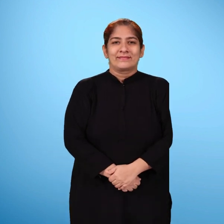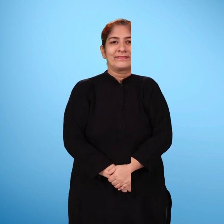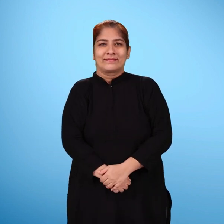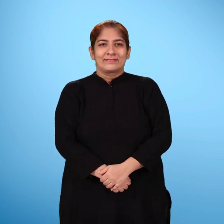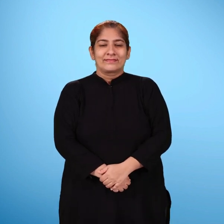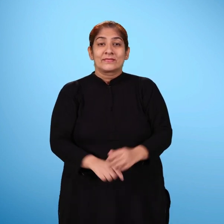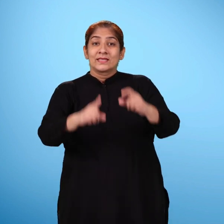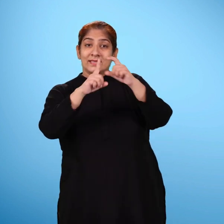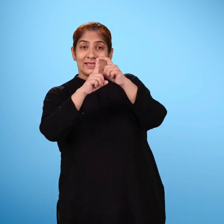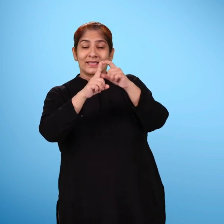Option D.